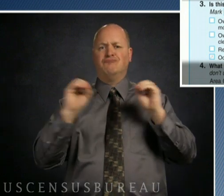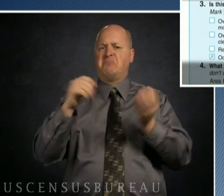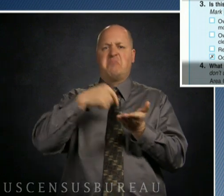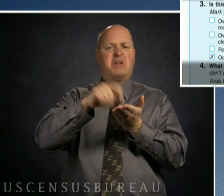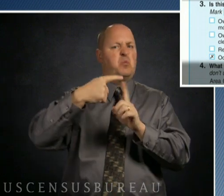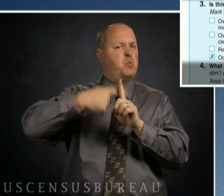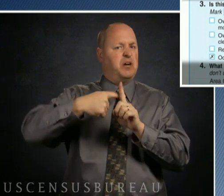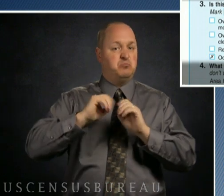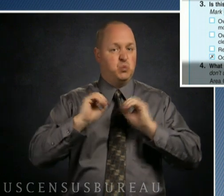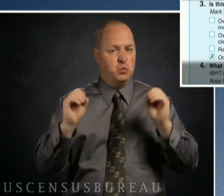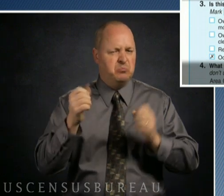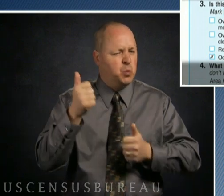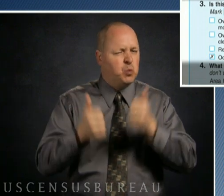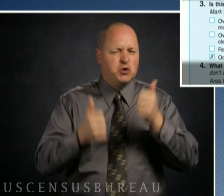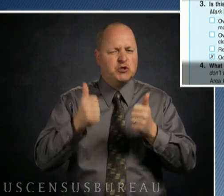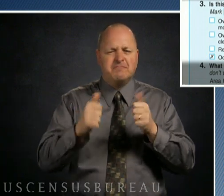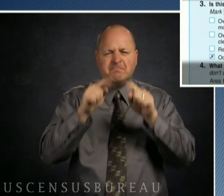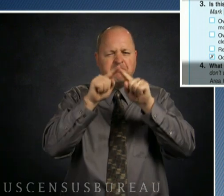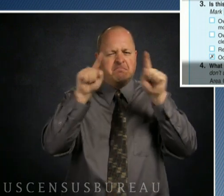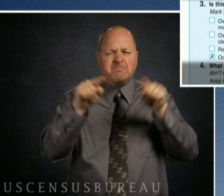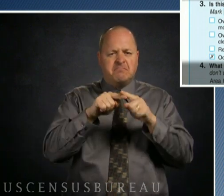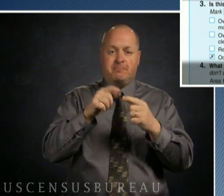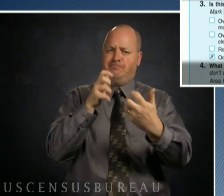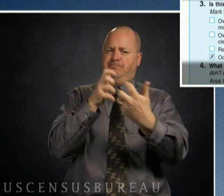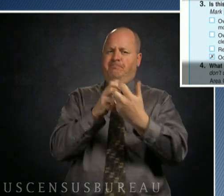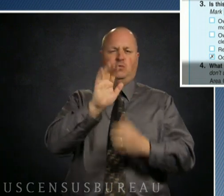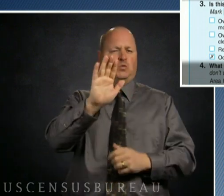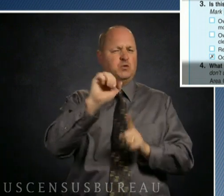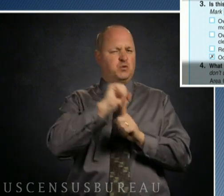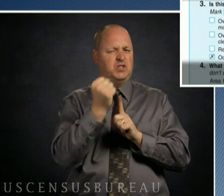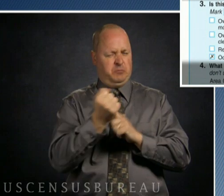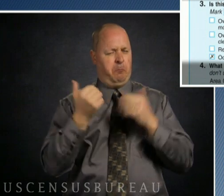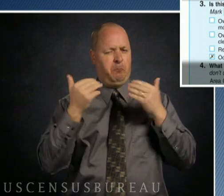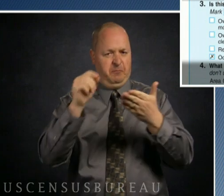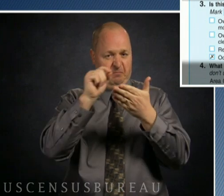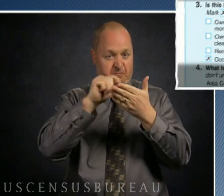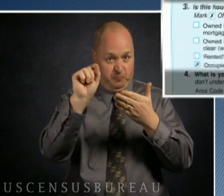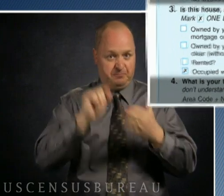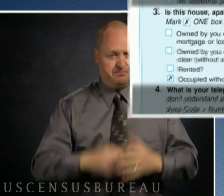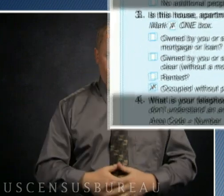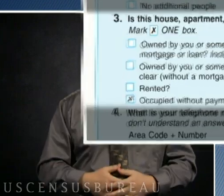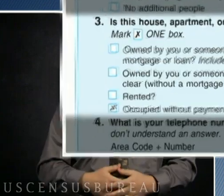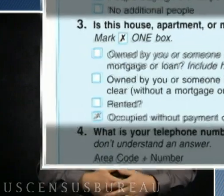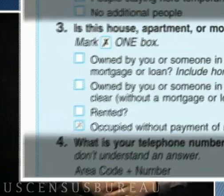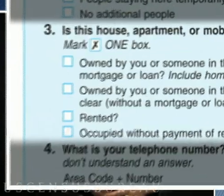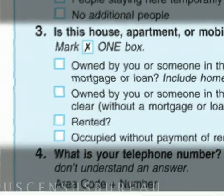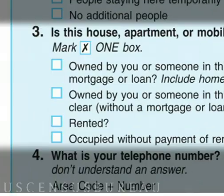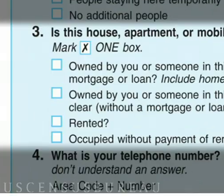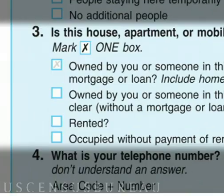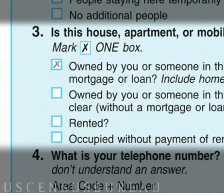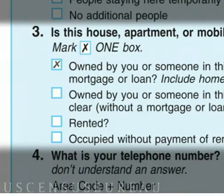Occupied without payment of rent? Mark the one box that fits your situation.